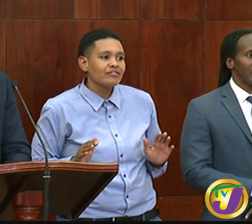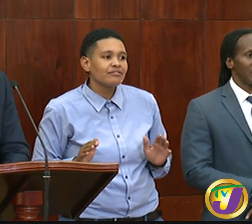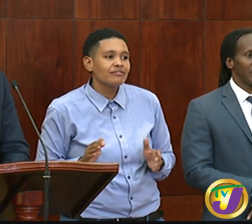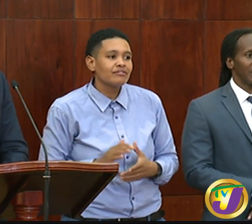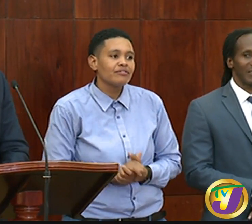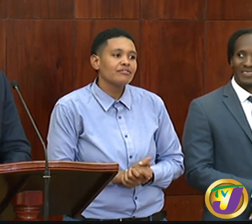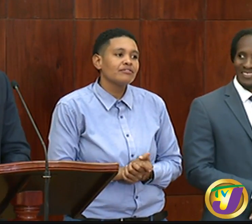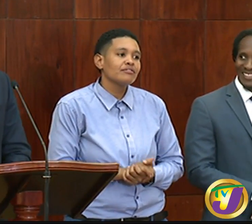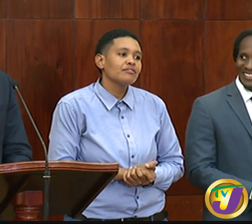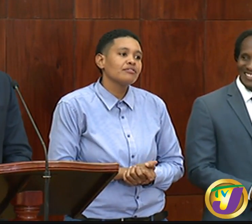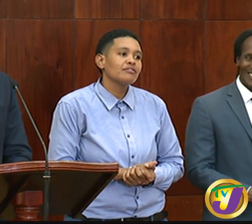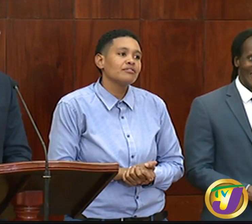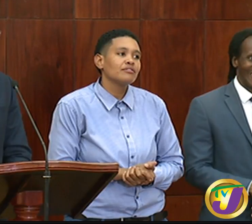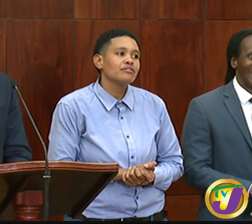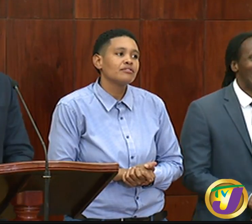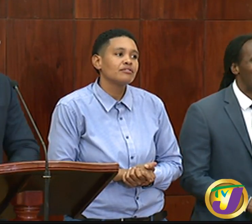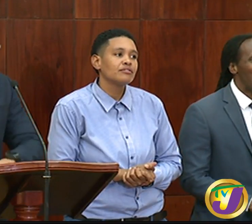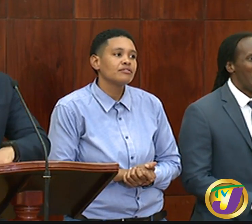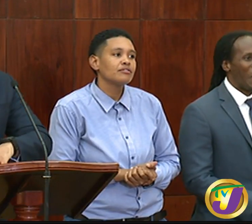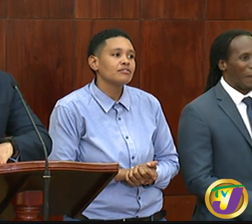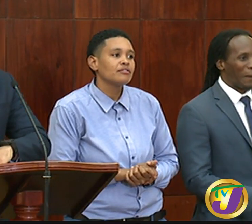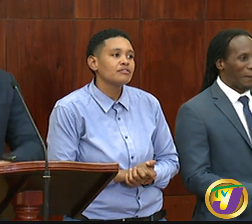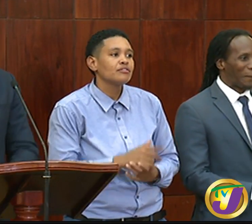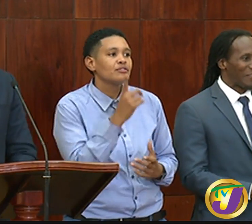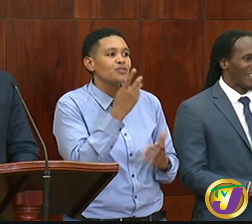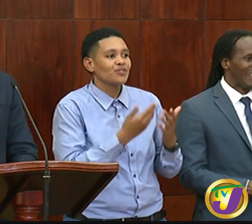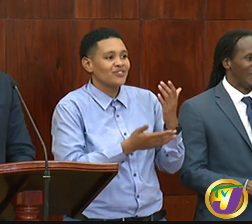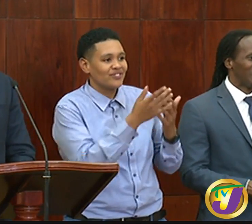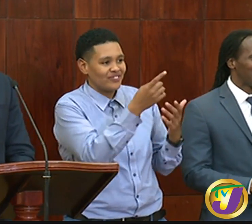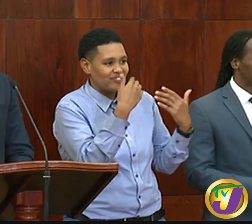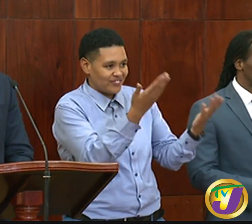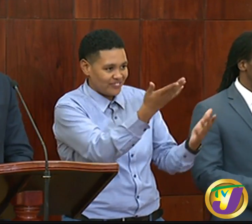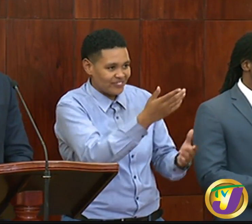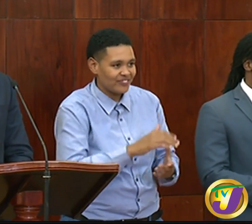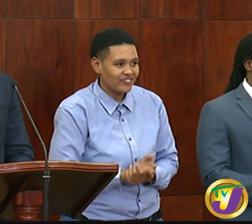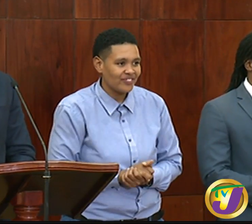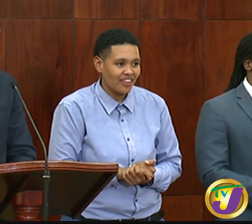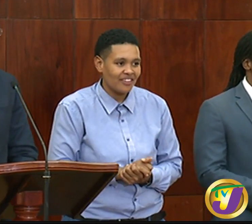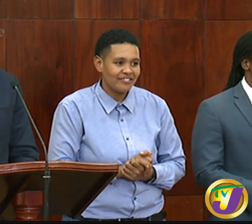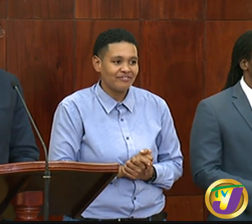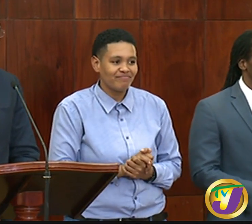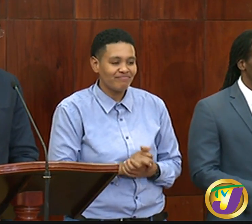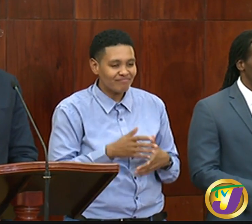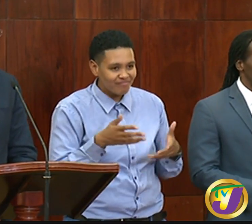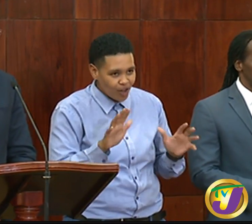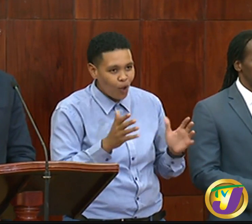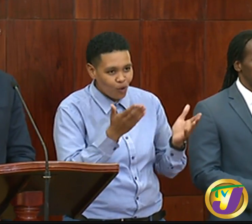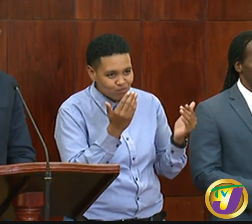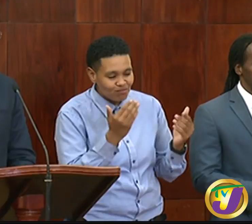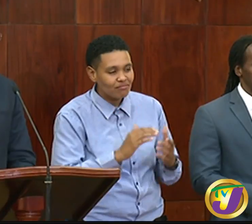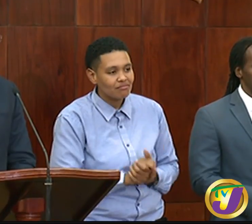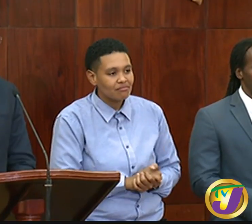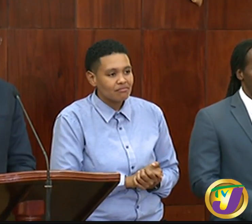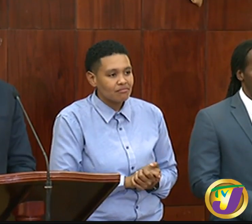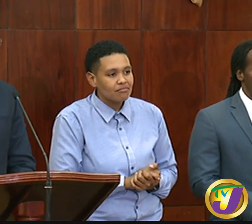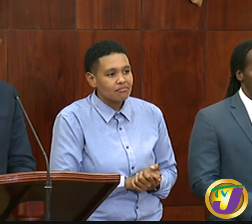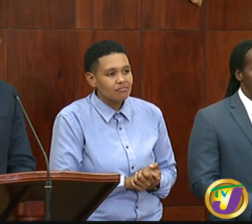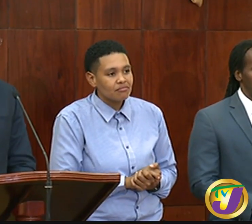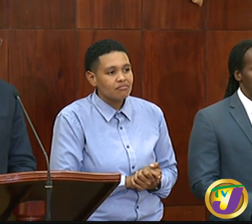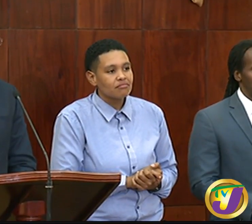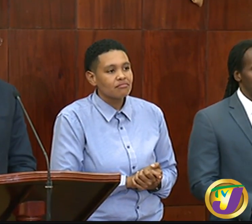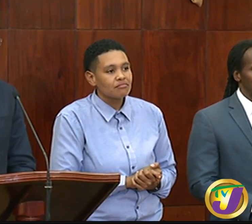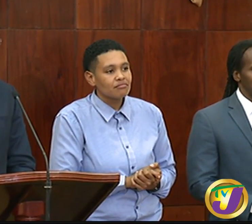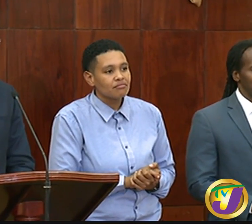minutes. Those were the two hands identified ahead, sir. Go ahead. Thank you, Prime Minister.